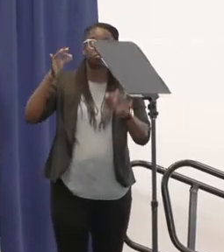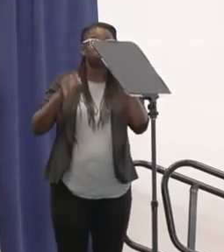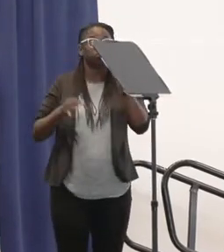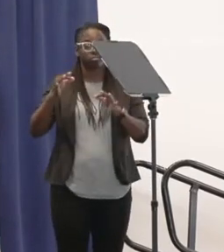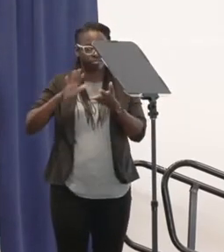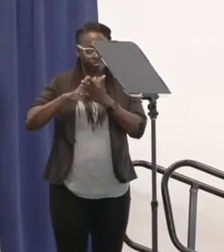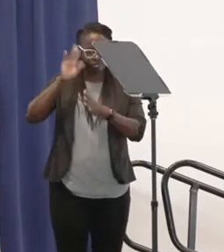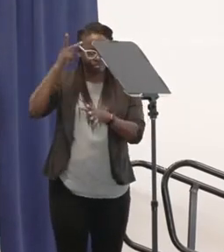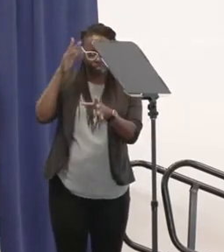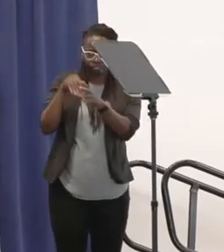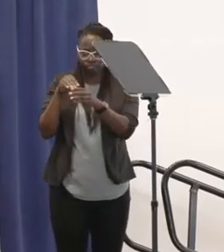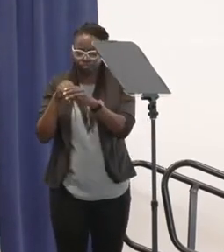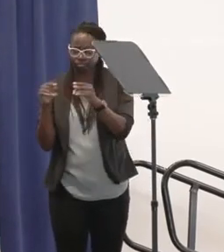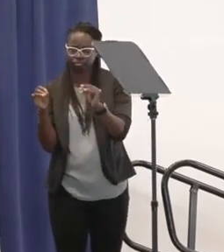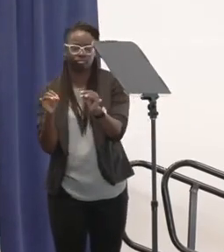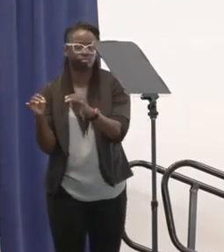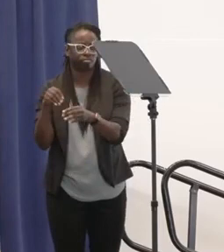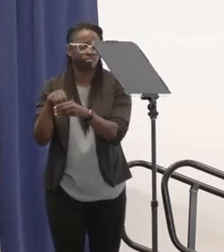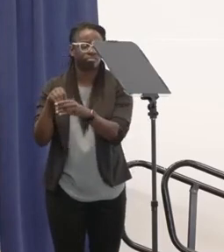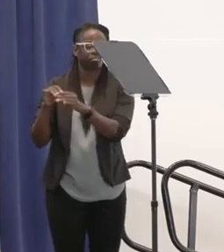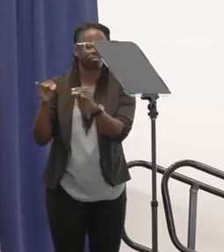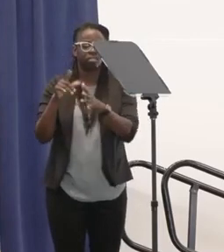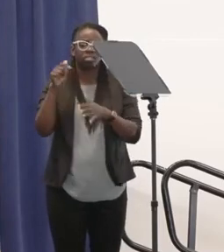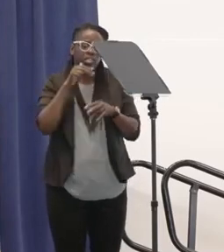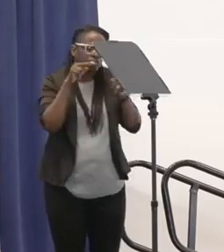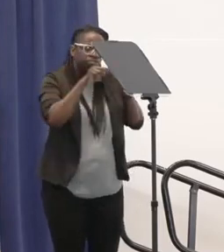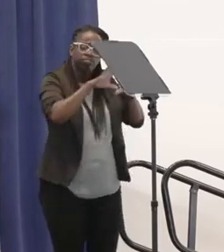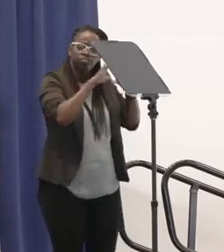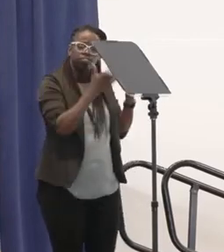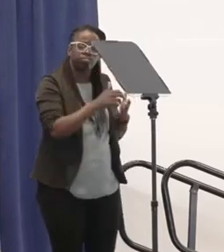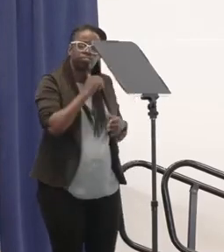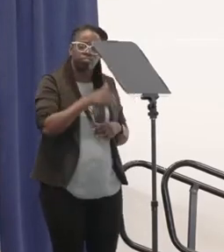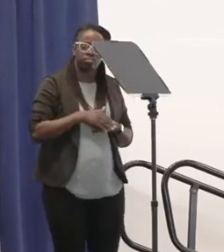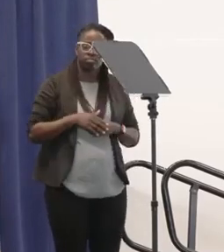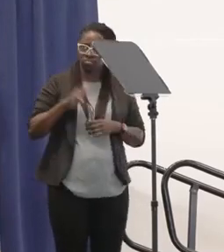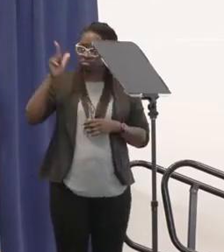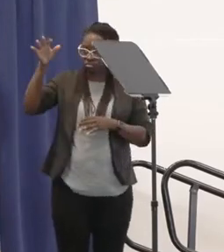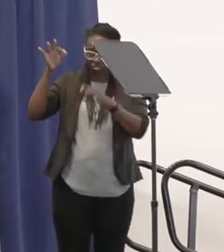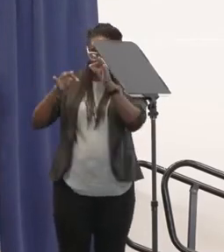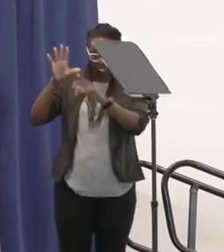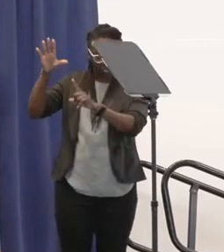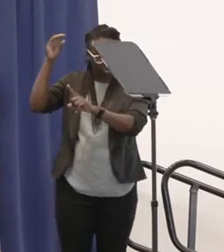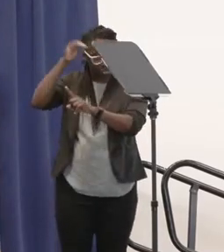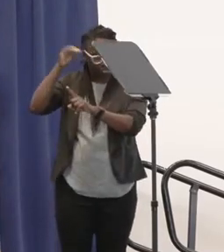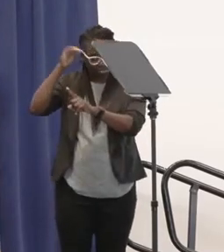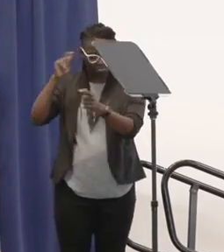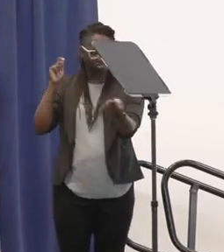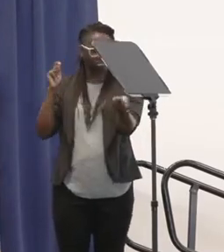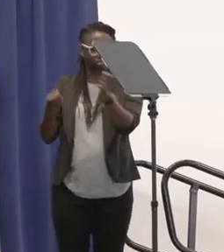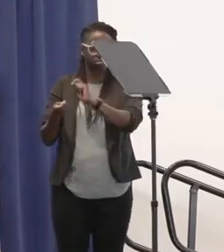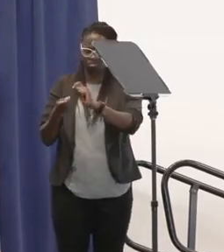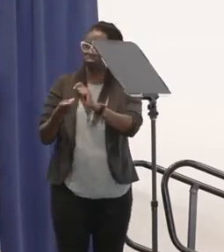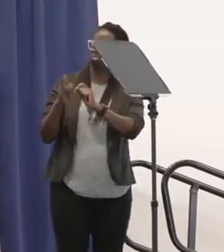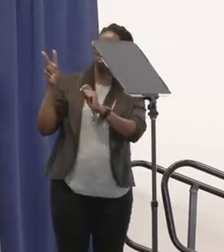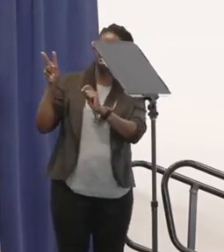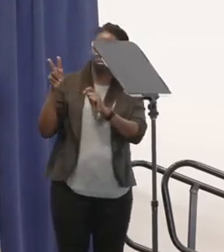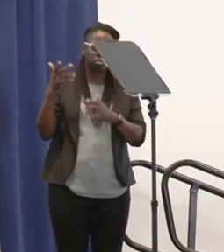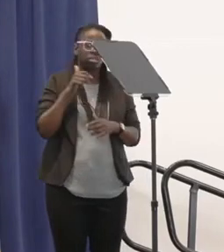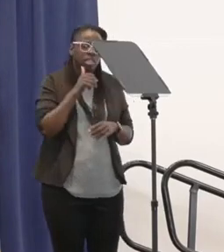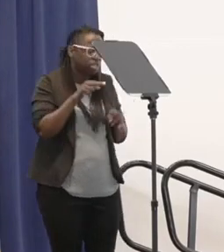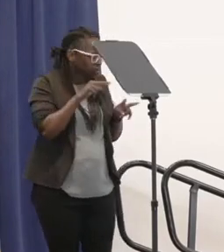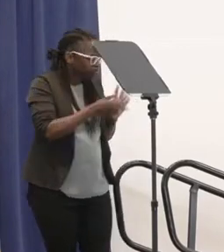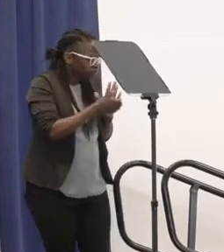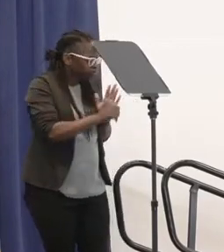substituting its own judgment for the judgment of experts, including those in this very room, who deeply understand the